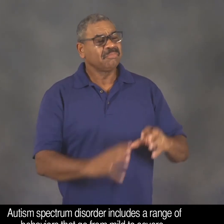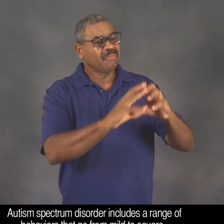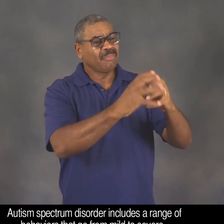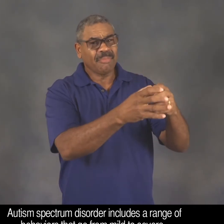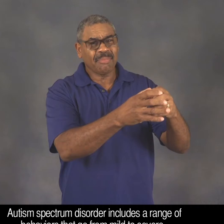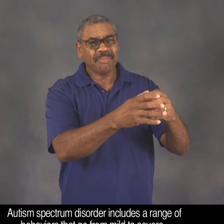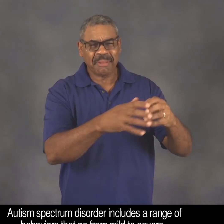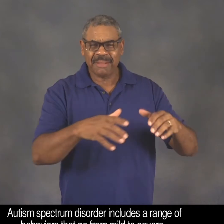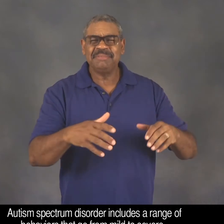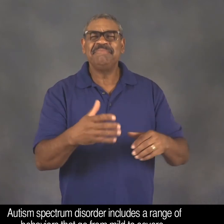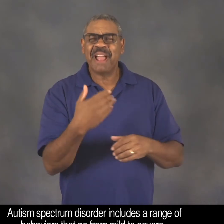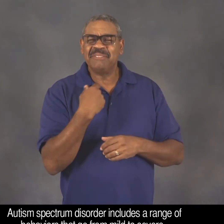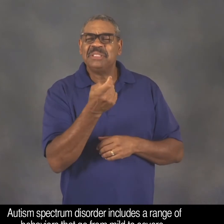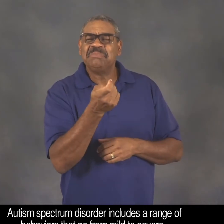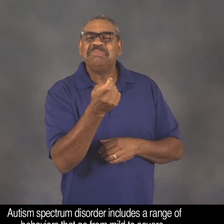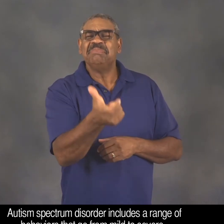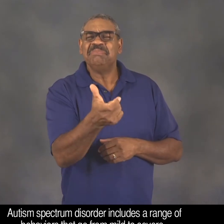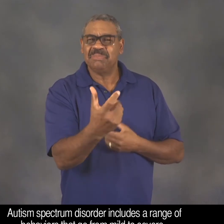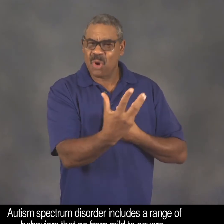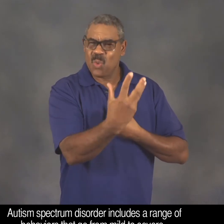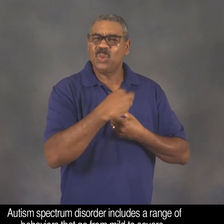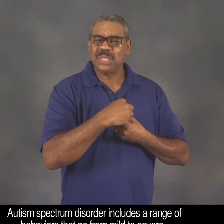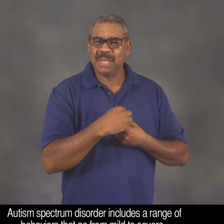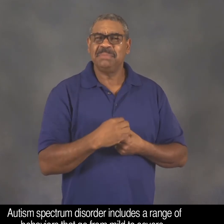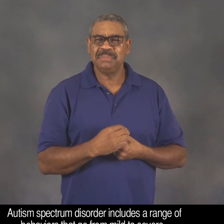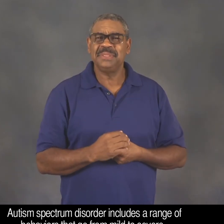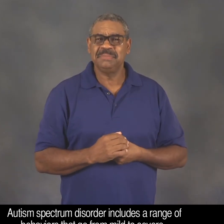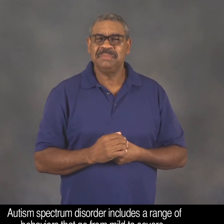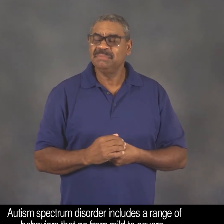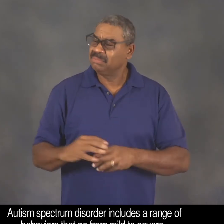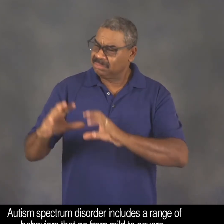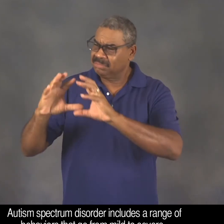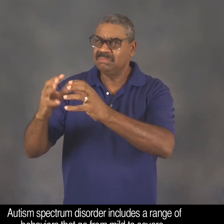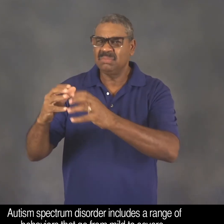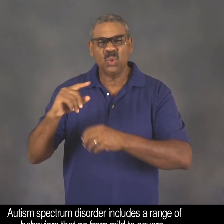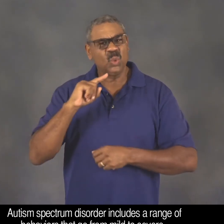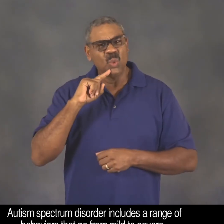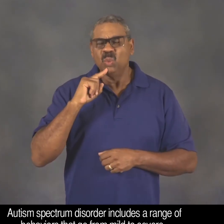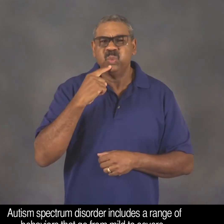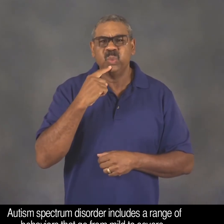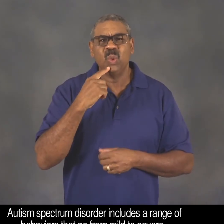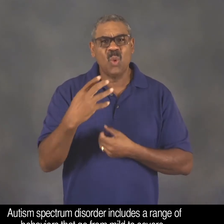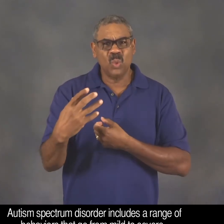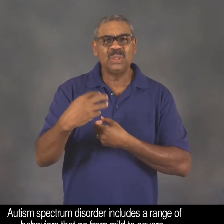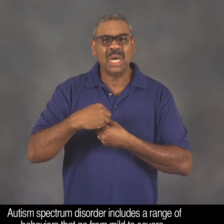Autism spectrum disorder includes a range of behaviors that go from mild to severe.